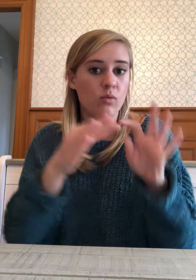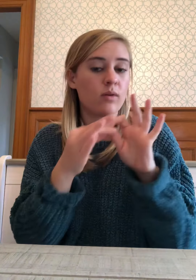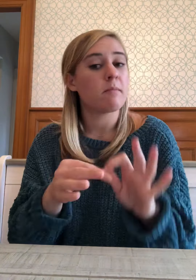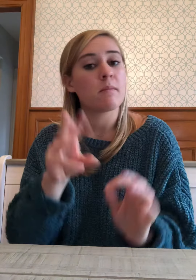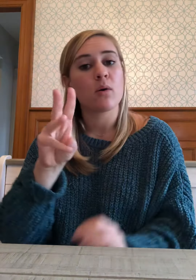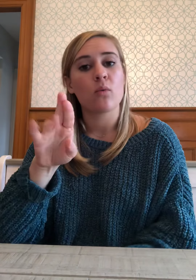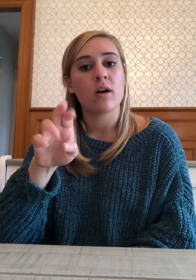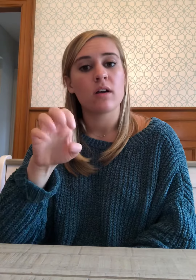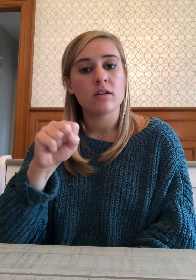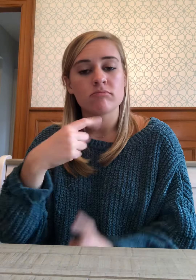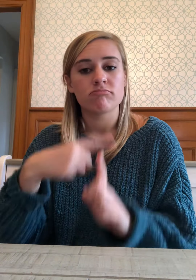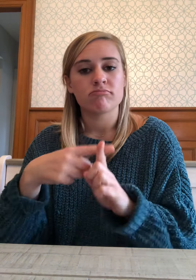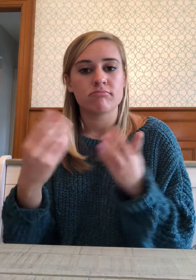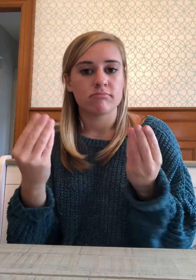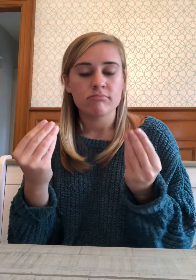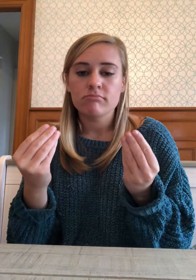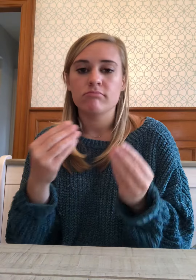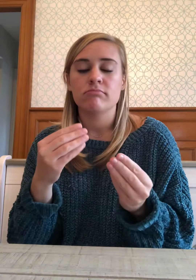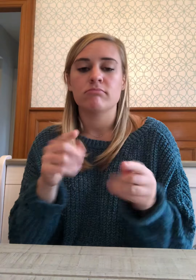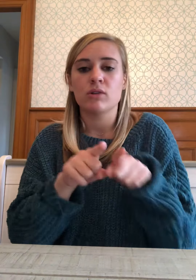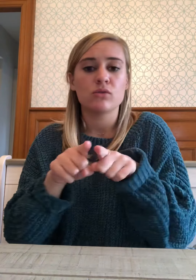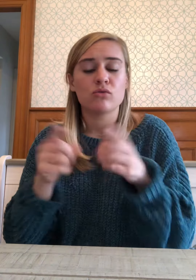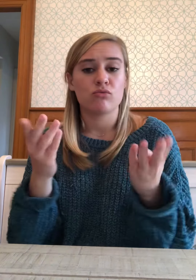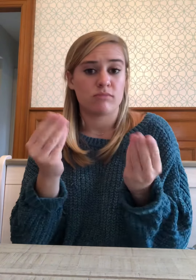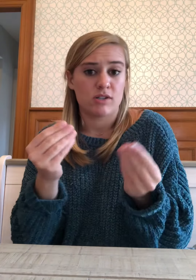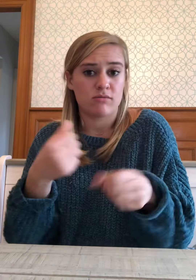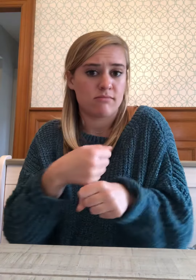materials, also material composition. We have a lot of different materials.